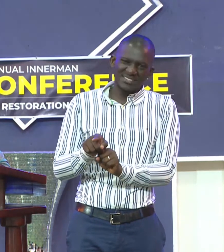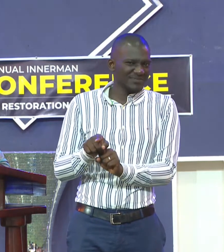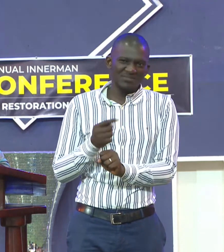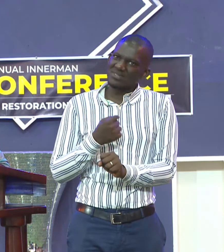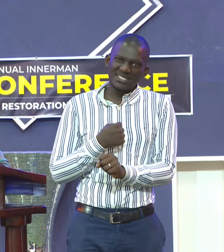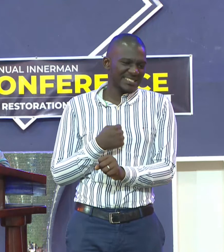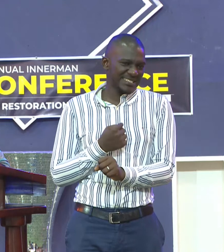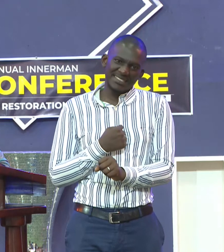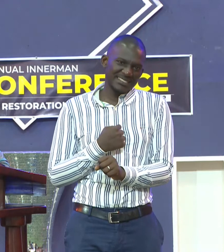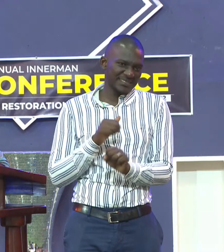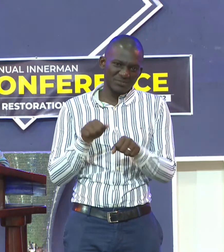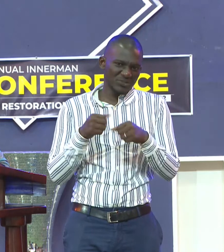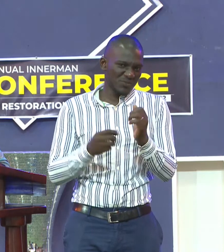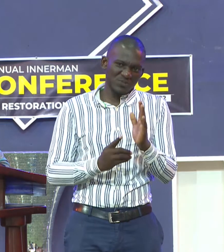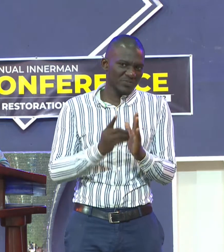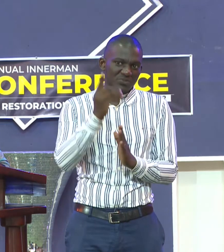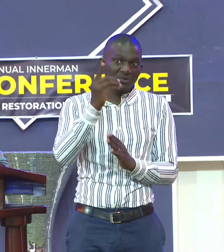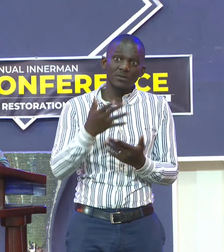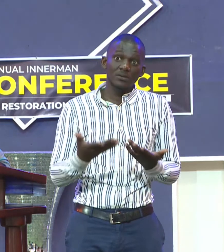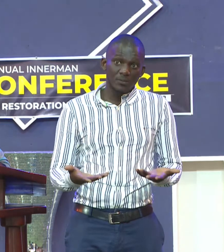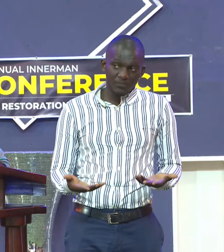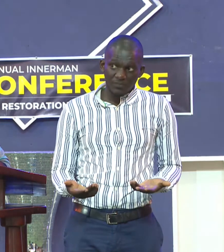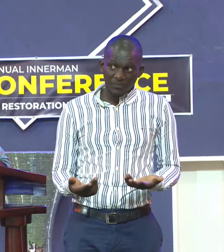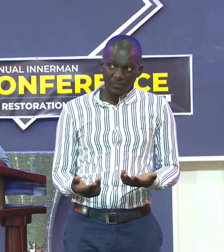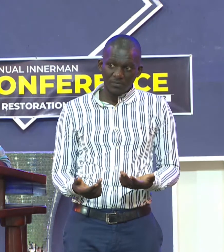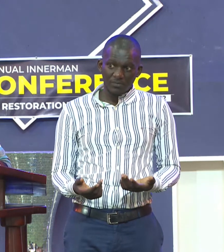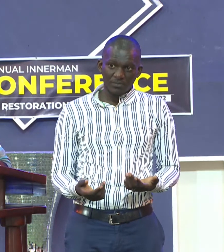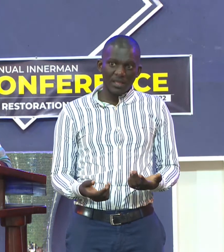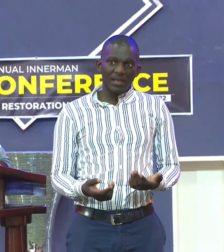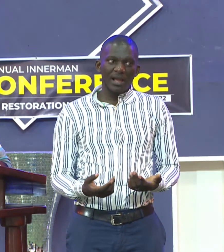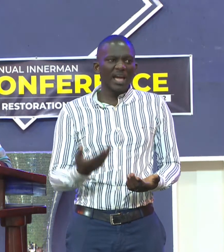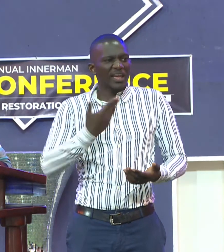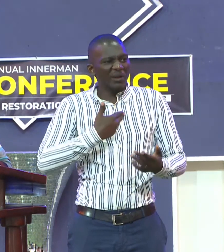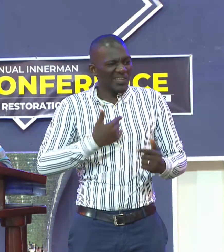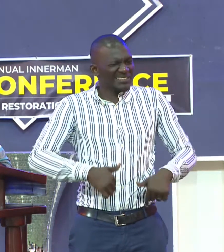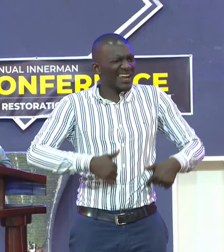this, I will not break through. Luso linaabeera ng'obulamu bw'atambulira mu kulimba.